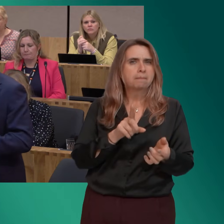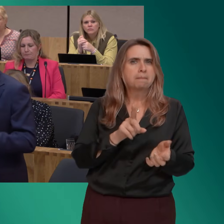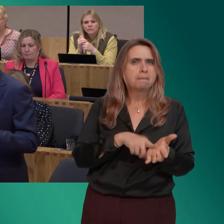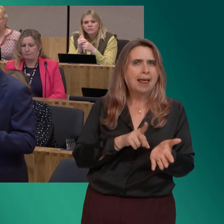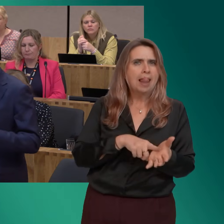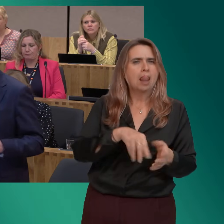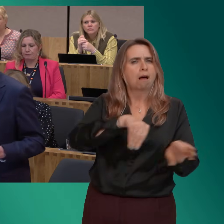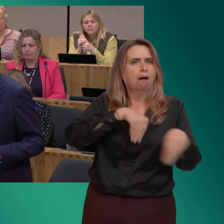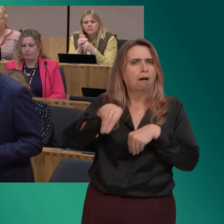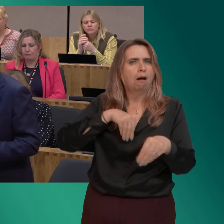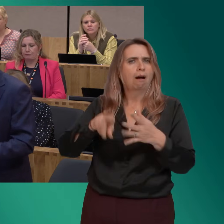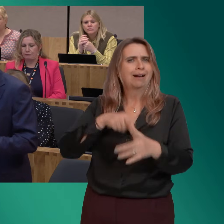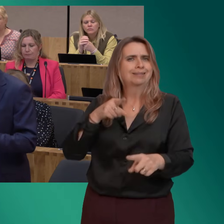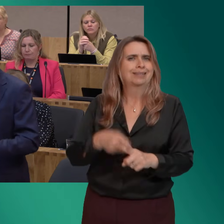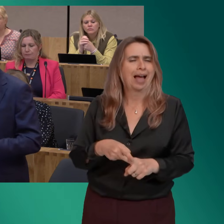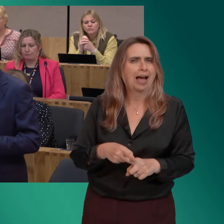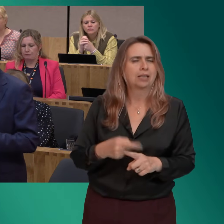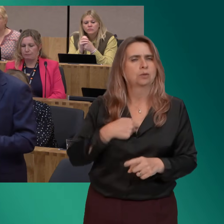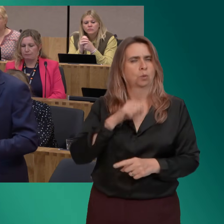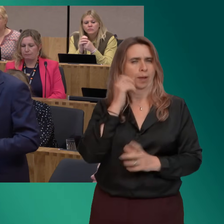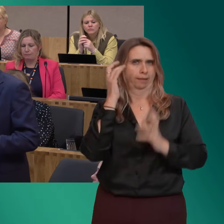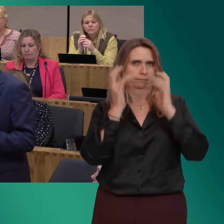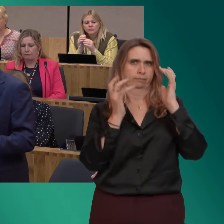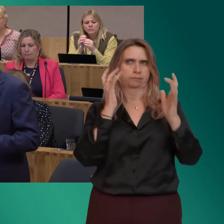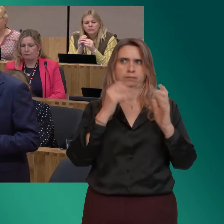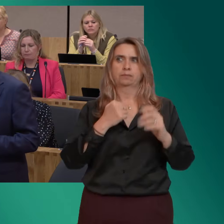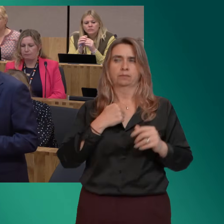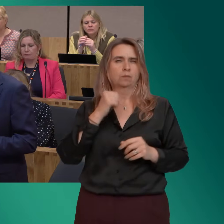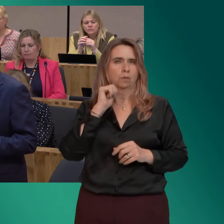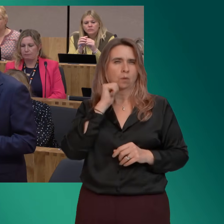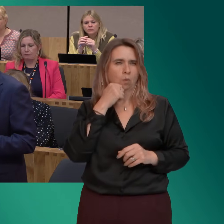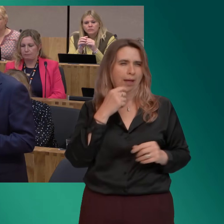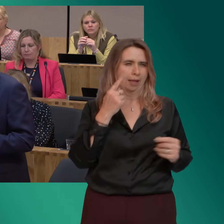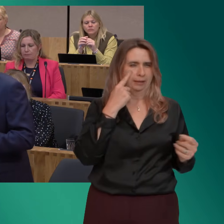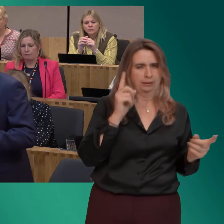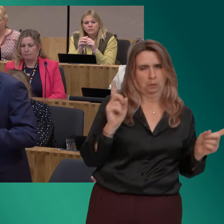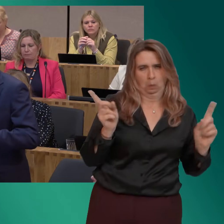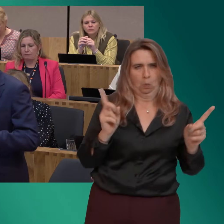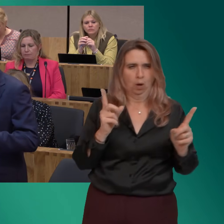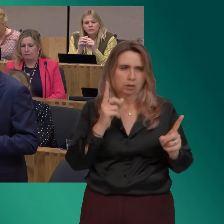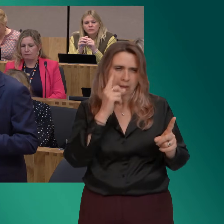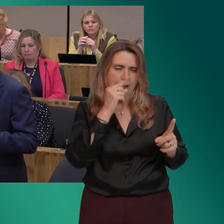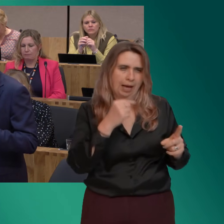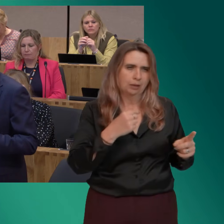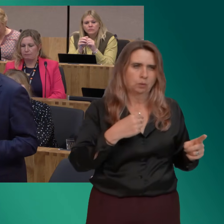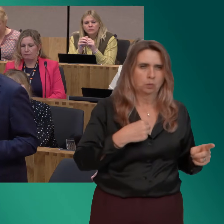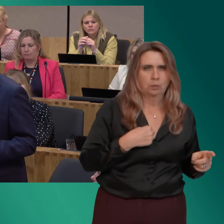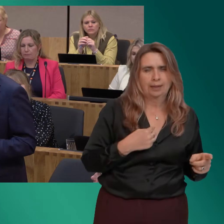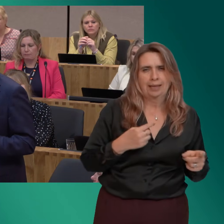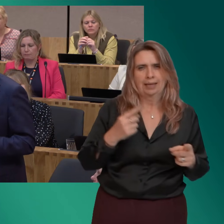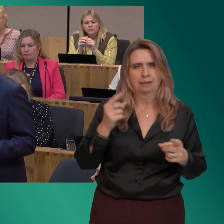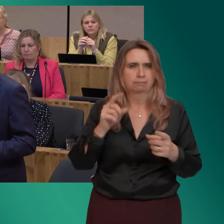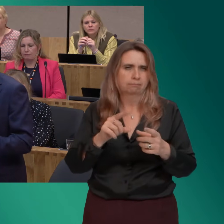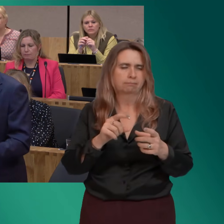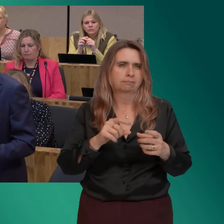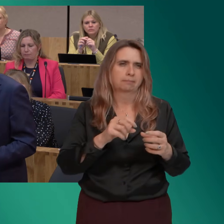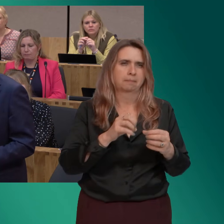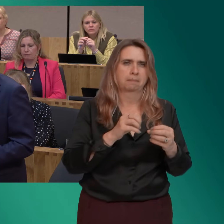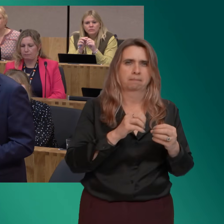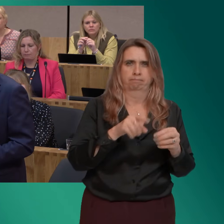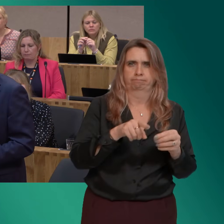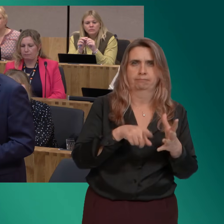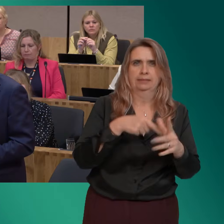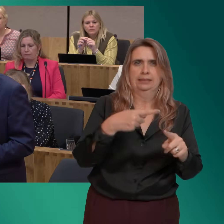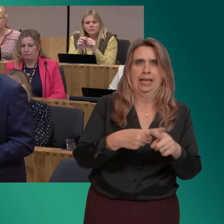issue, to put it in a wider context. And yes, we will look at what we can do around rates relief. It is